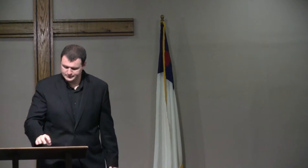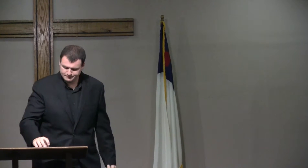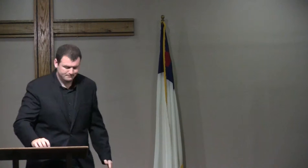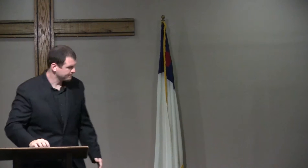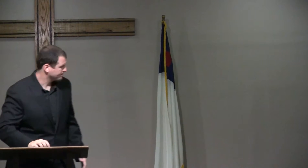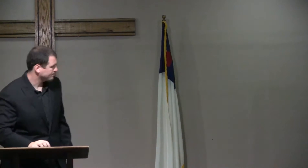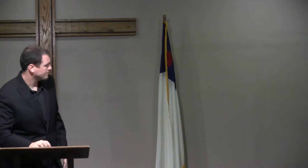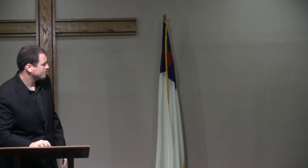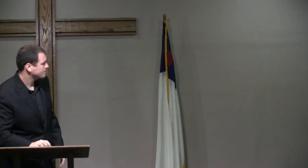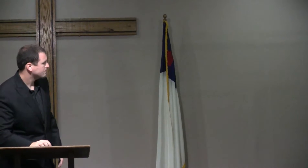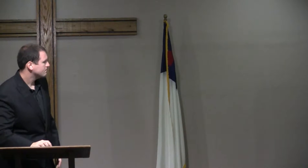do?